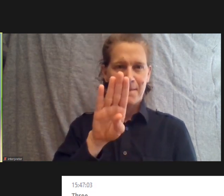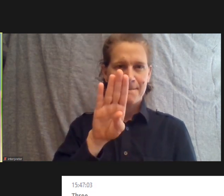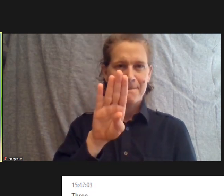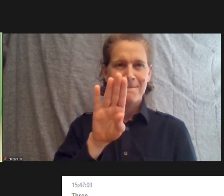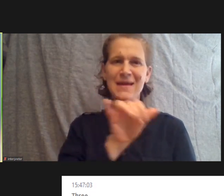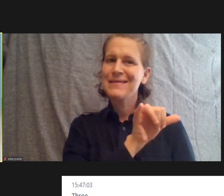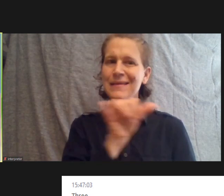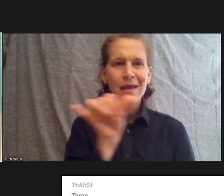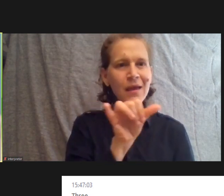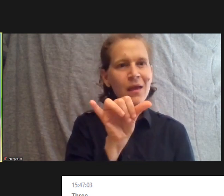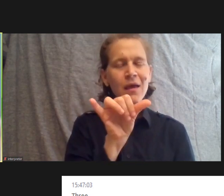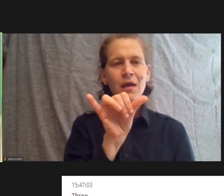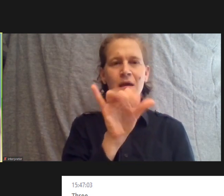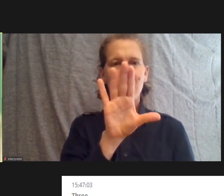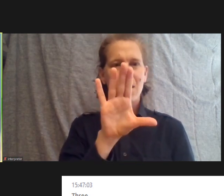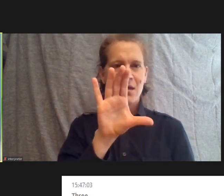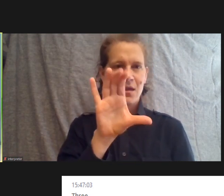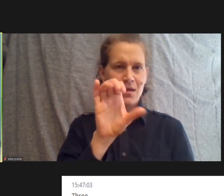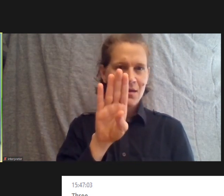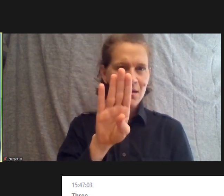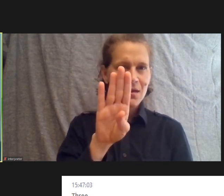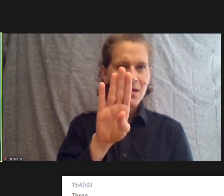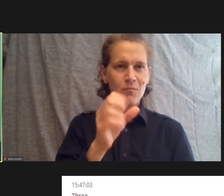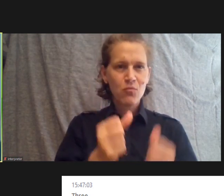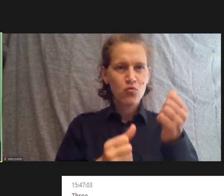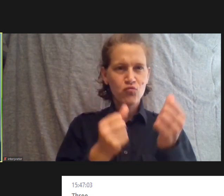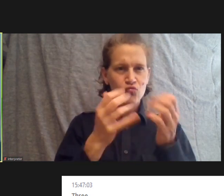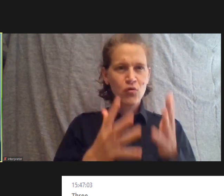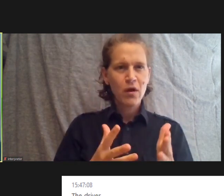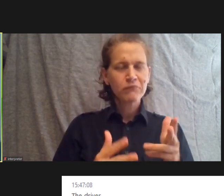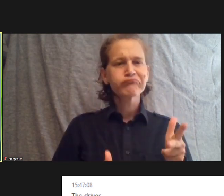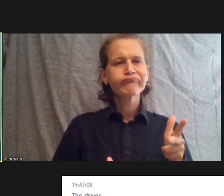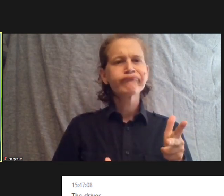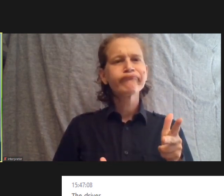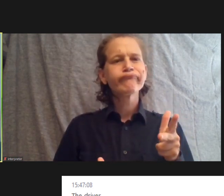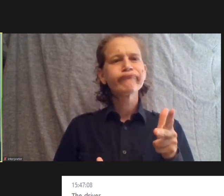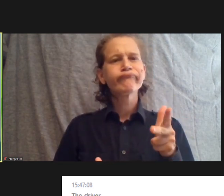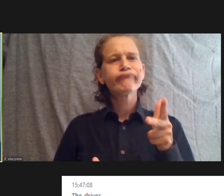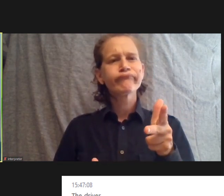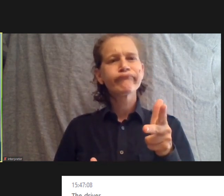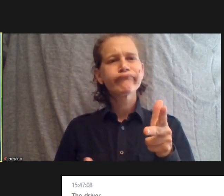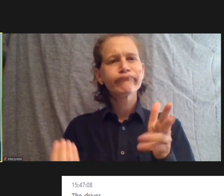same cab driver came back.